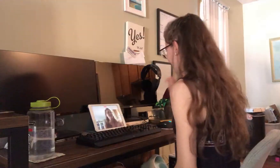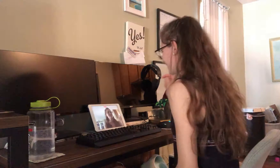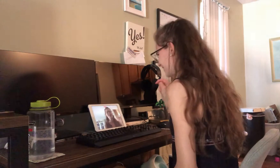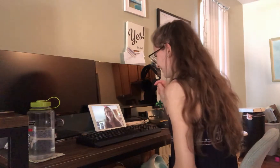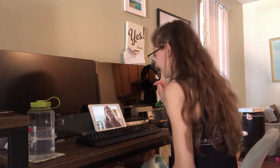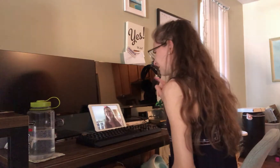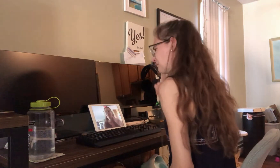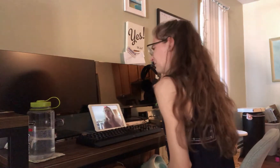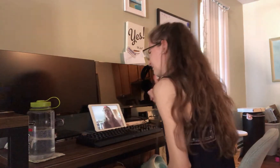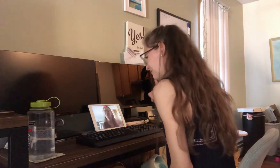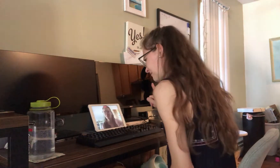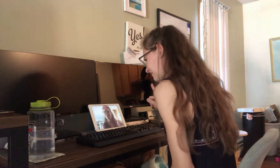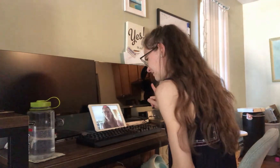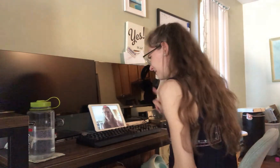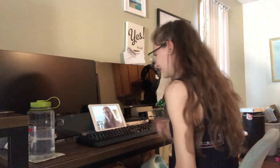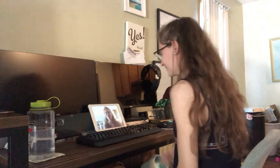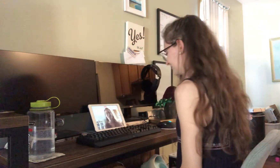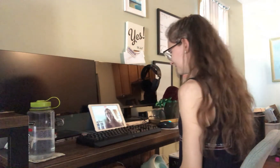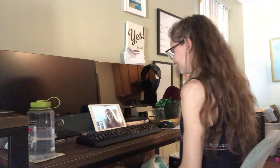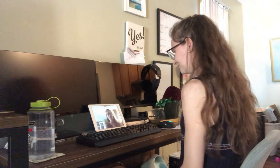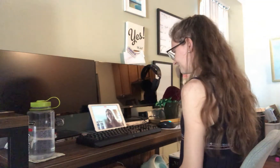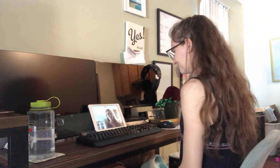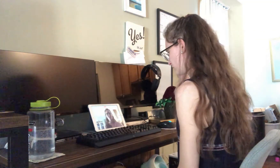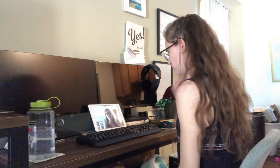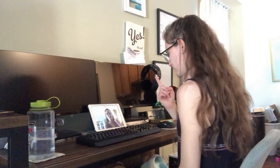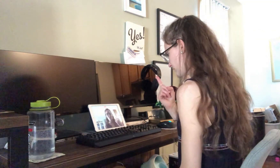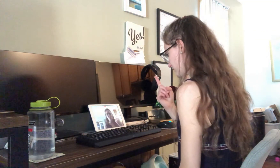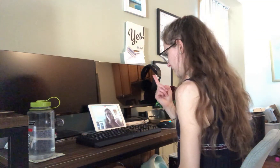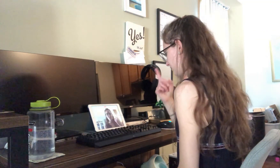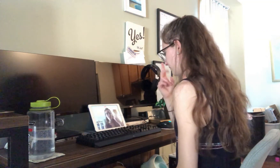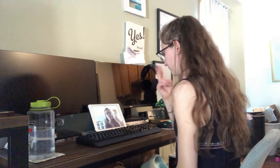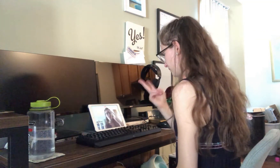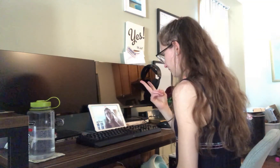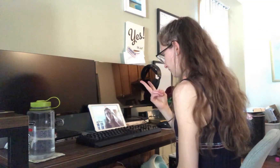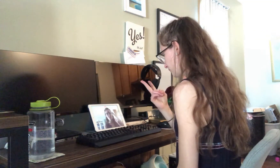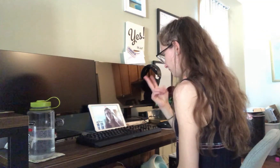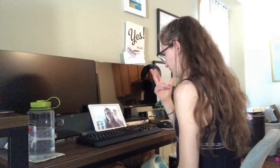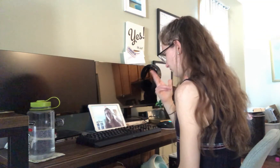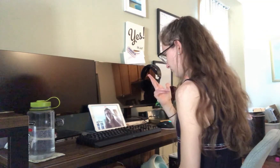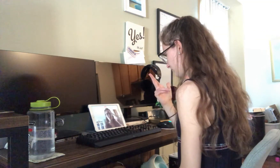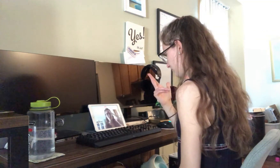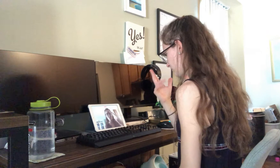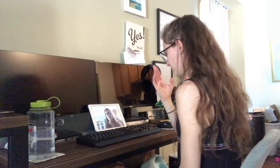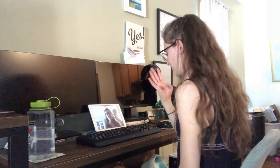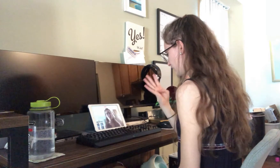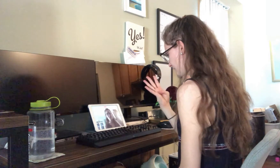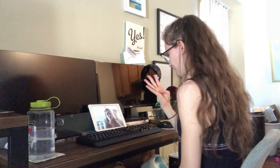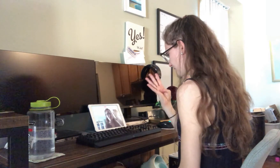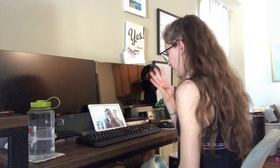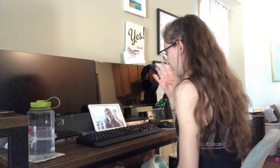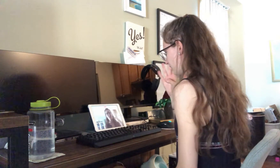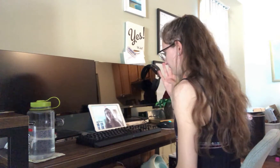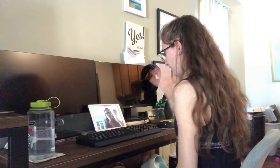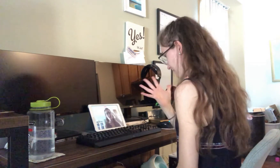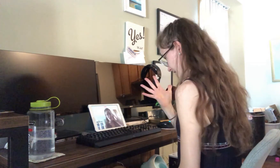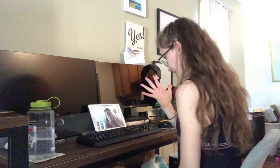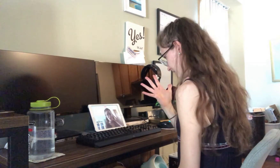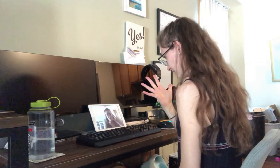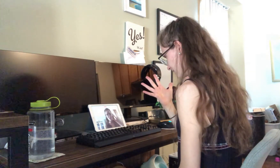really good way for you to visually watch signing so you can see how much you understand. I encourage you to record yourself